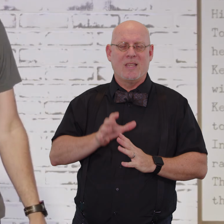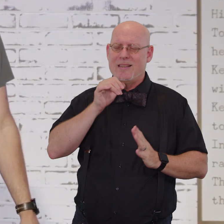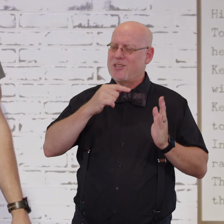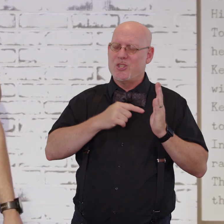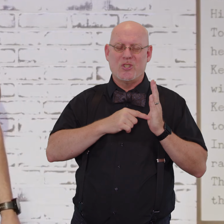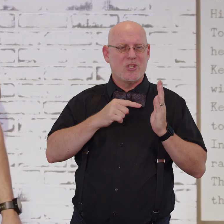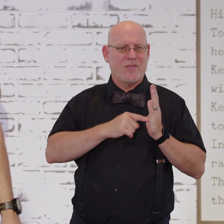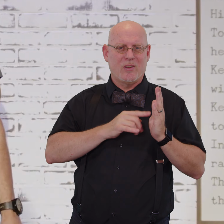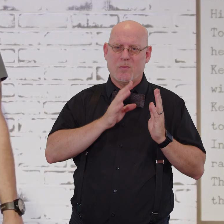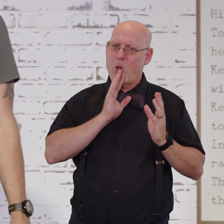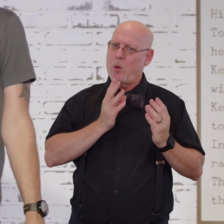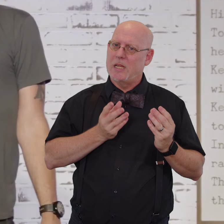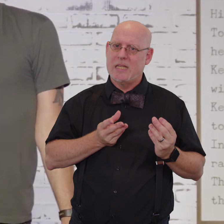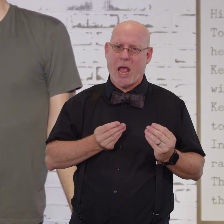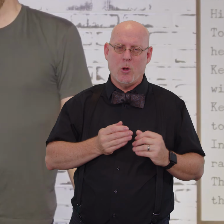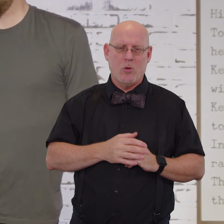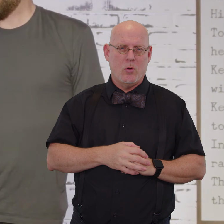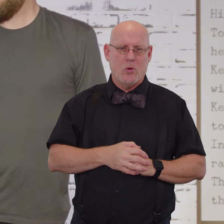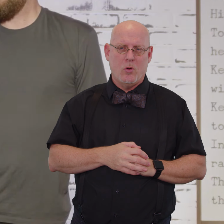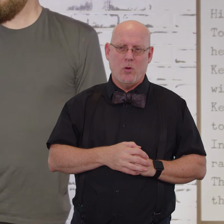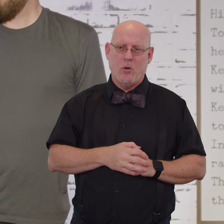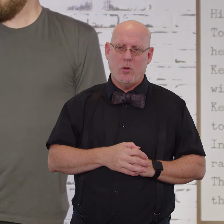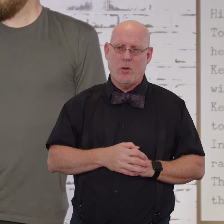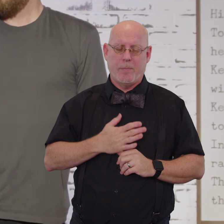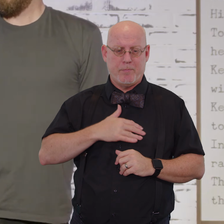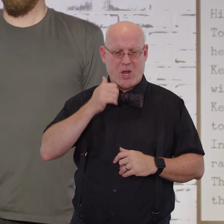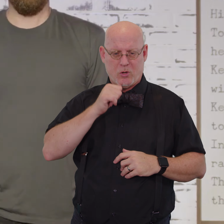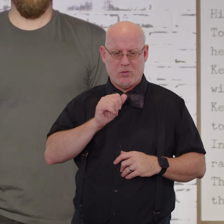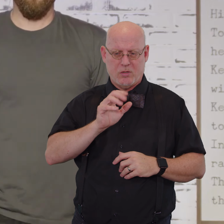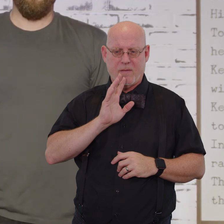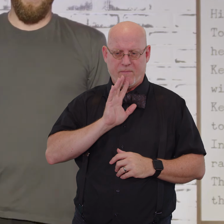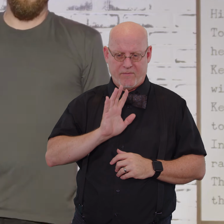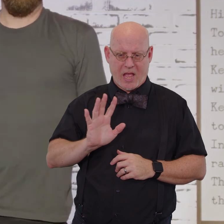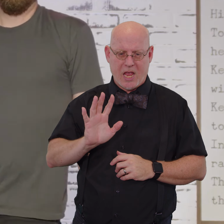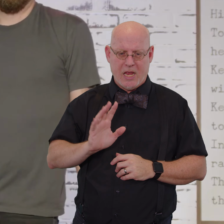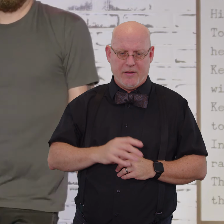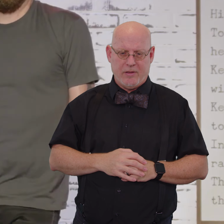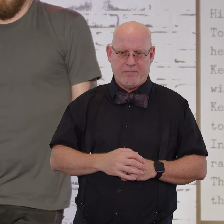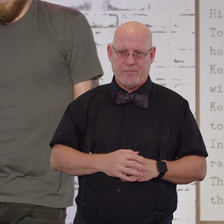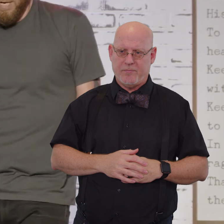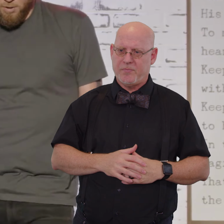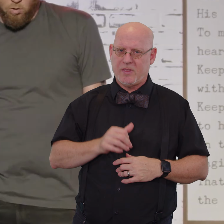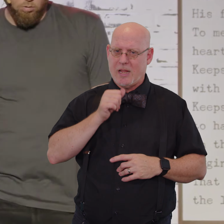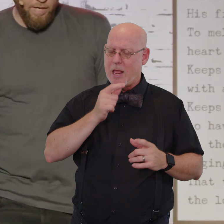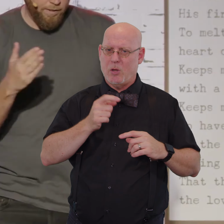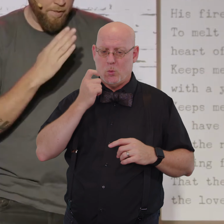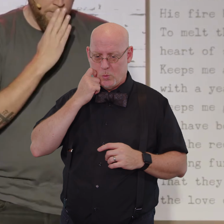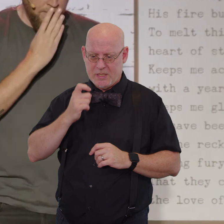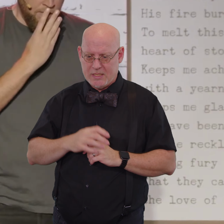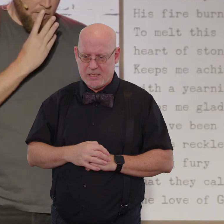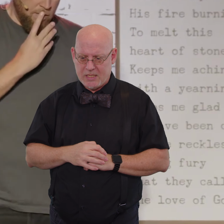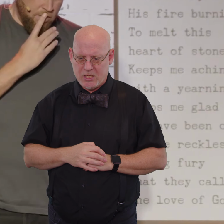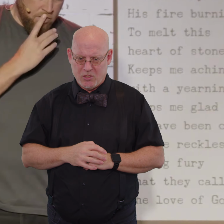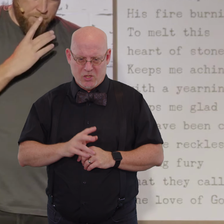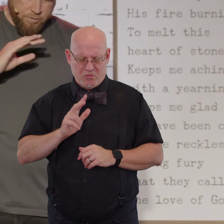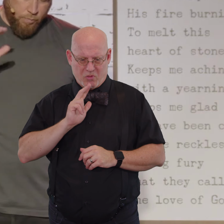she doesn't deserve to be spoken to tenderly my little girl was five hasn't been going on lately but